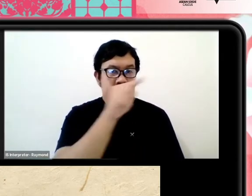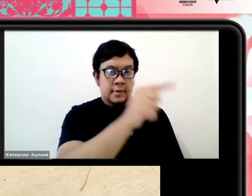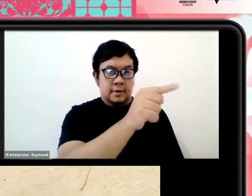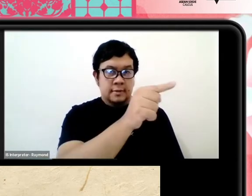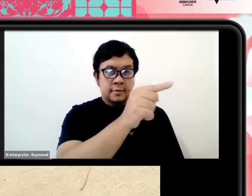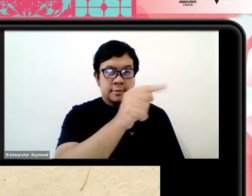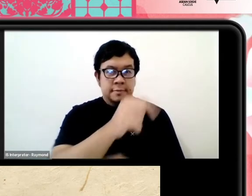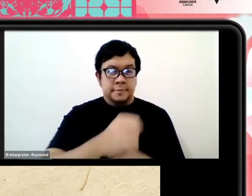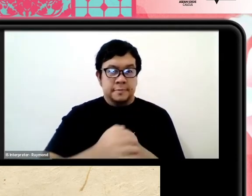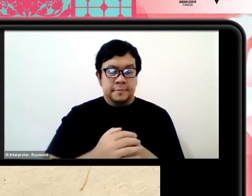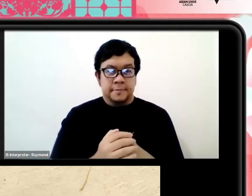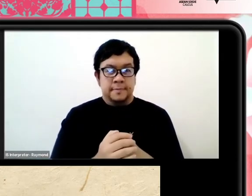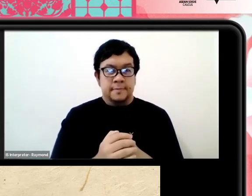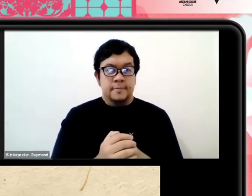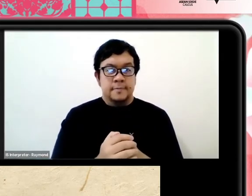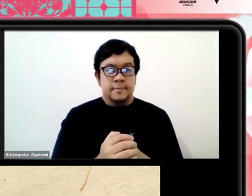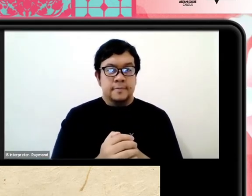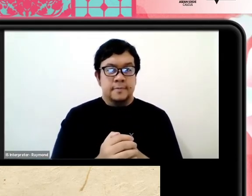There.